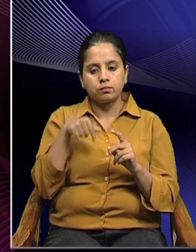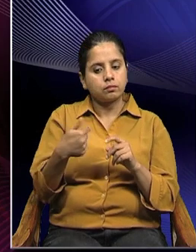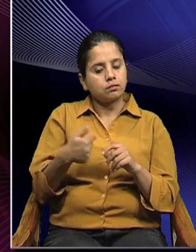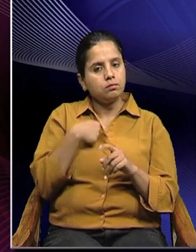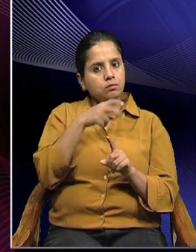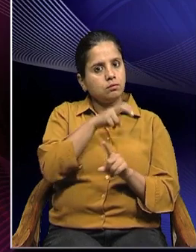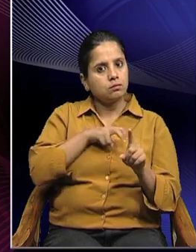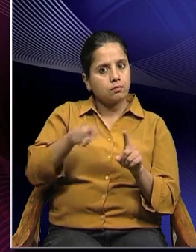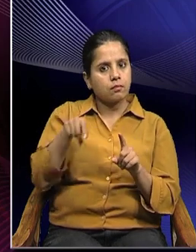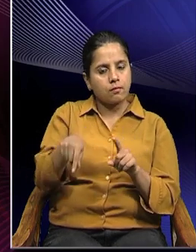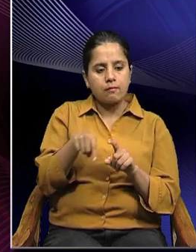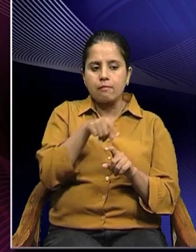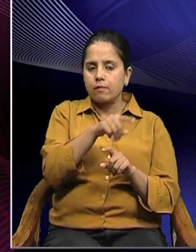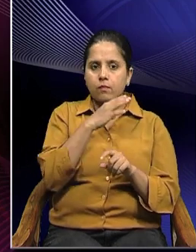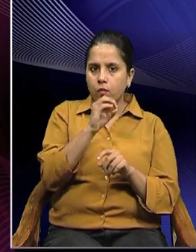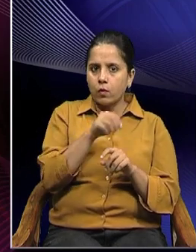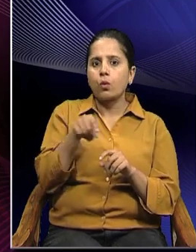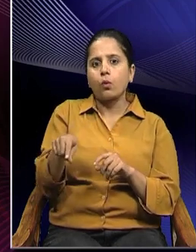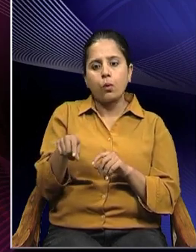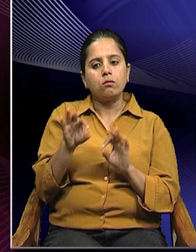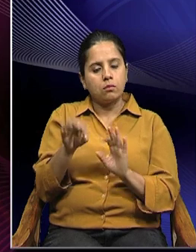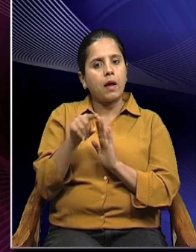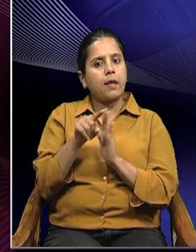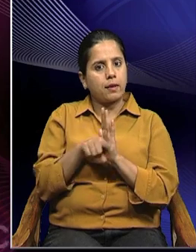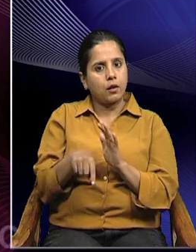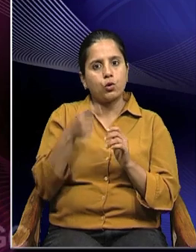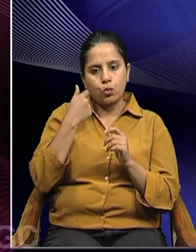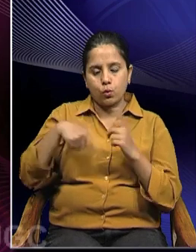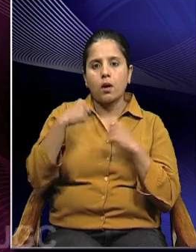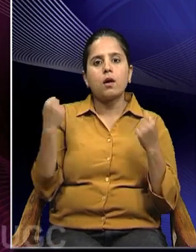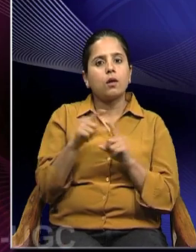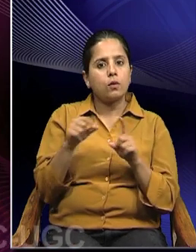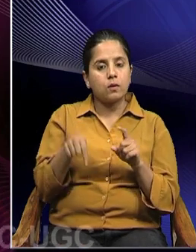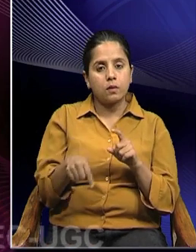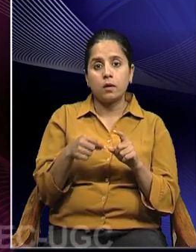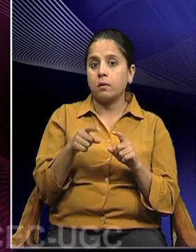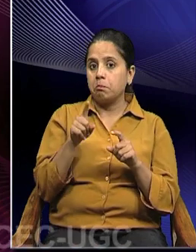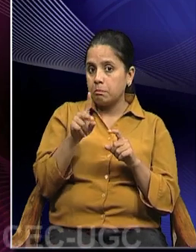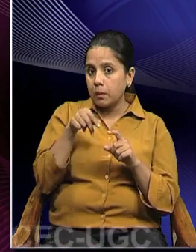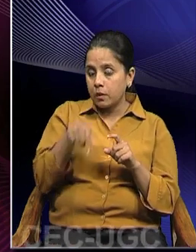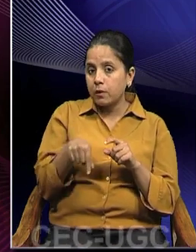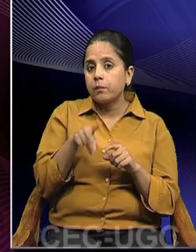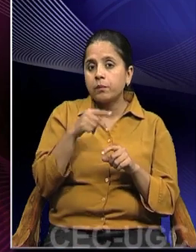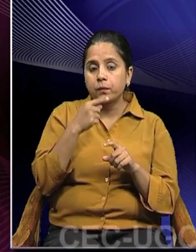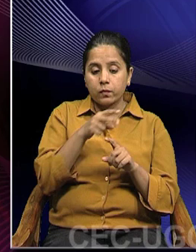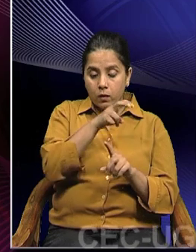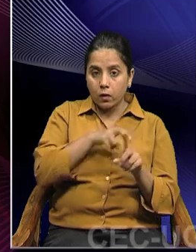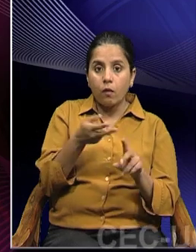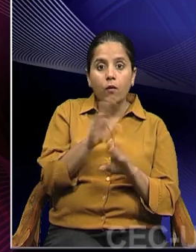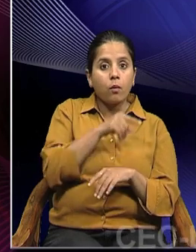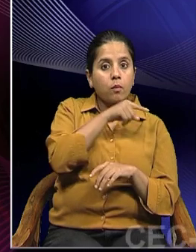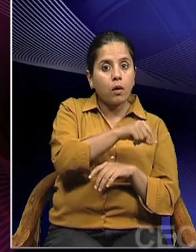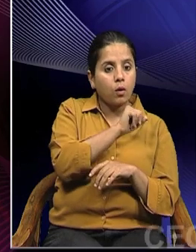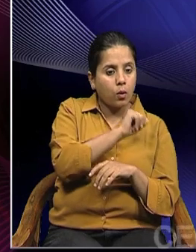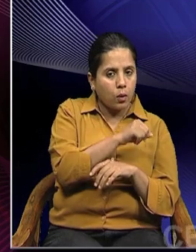myself from unethical to ethical style of human actions. When I say tamsoma jyotirgamya, it implies a shift from